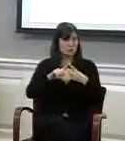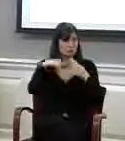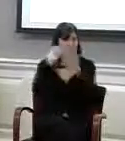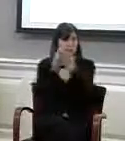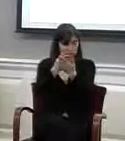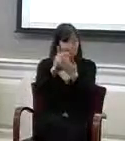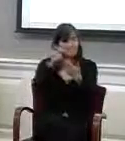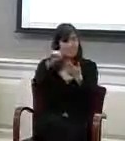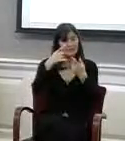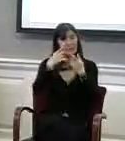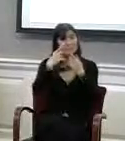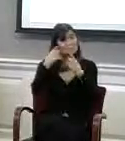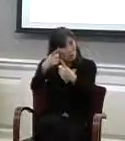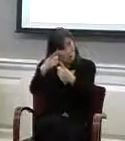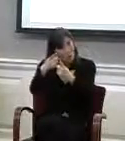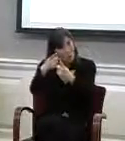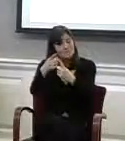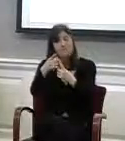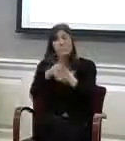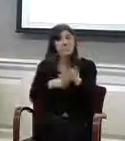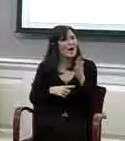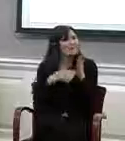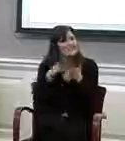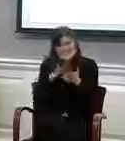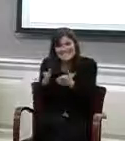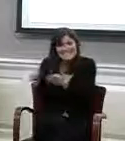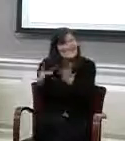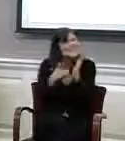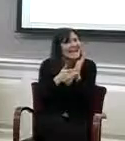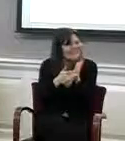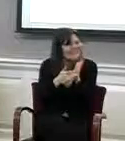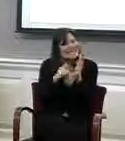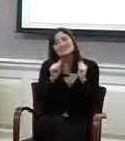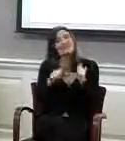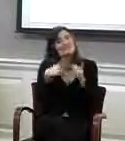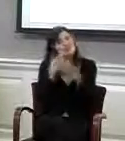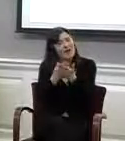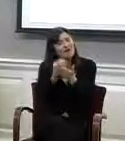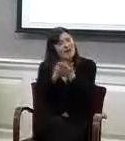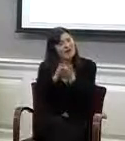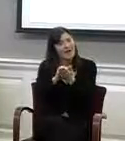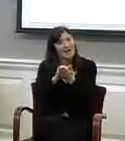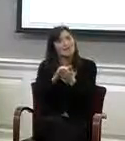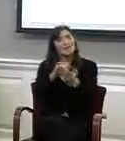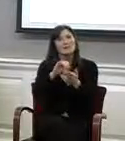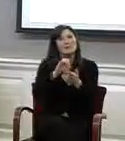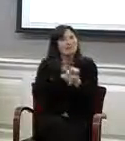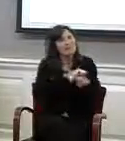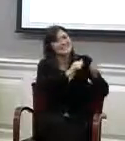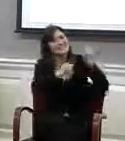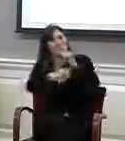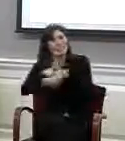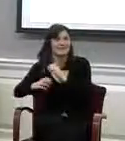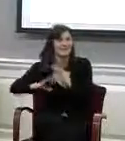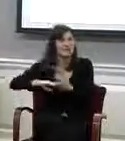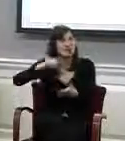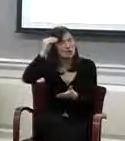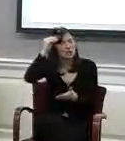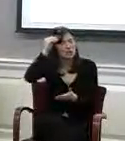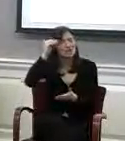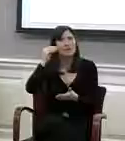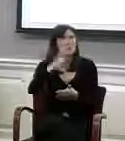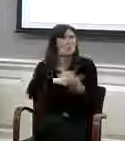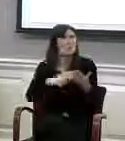help lead to transformative learning, the topic of this panel? And what are the impacts that we have seen in programs that try to